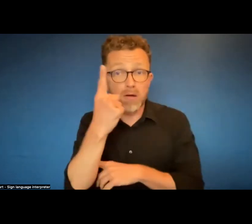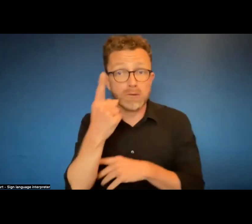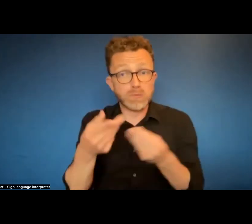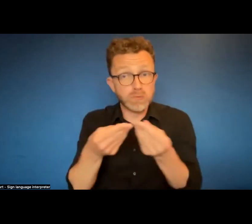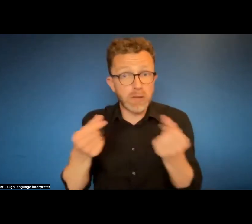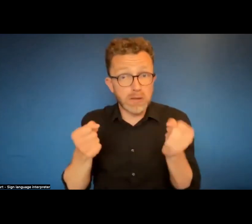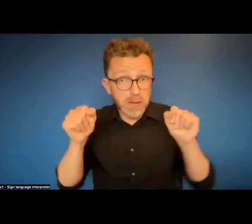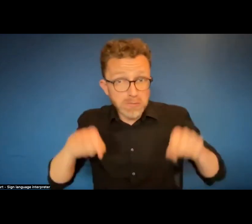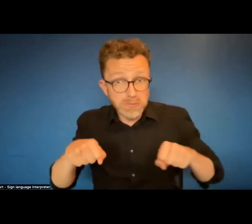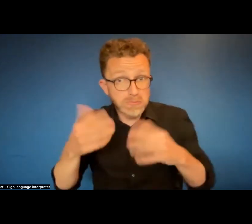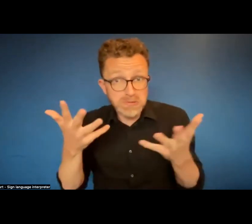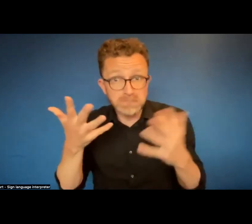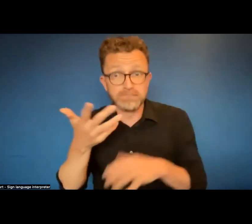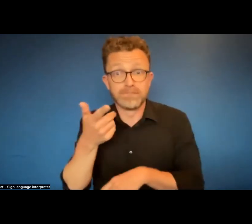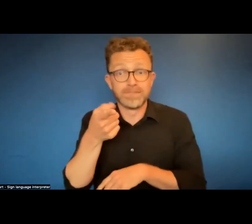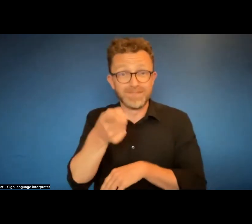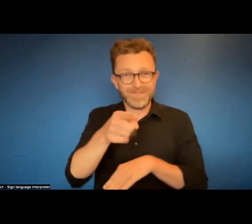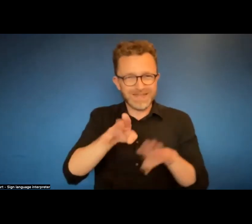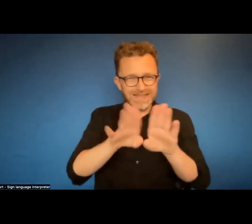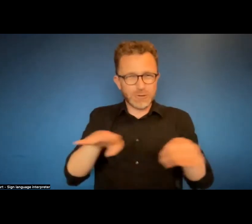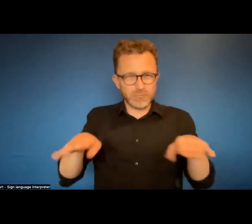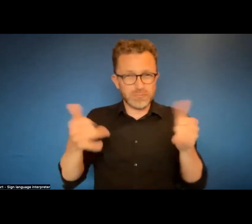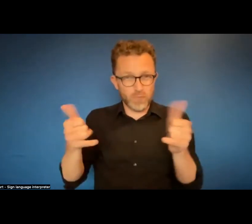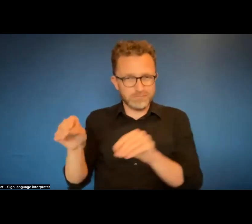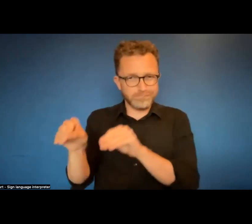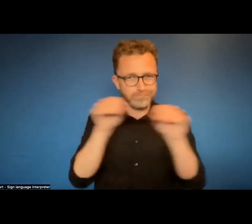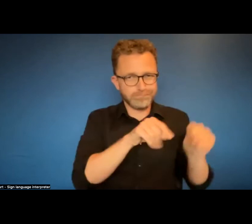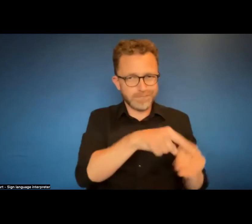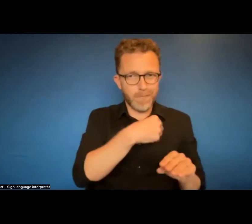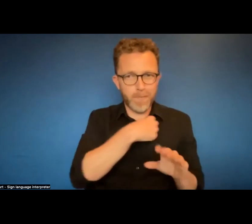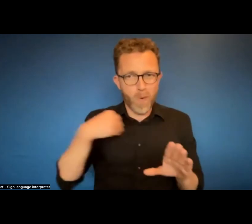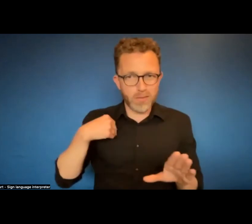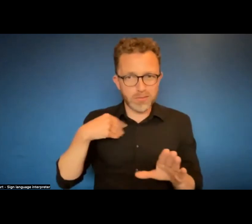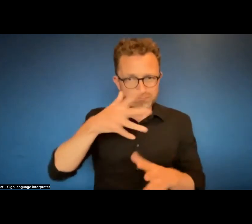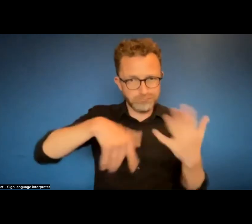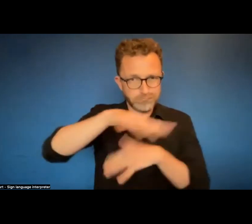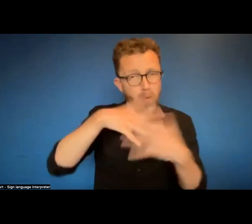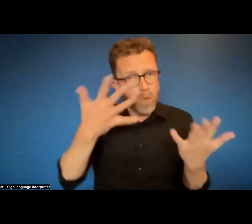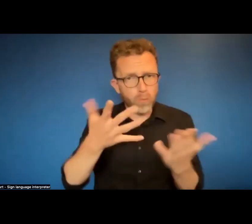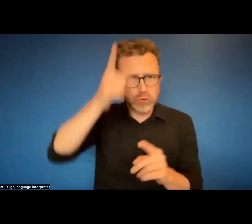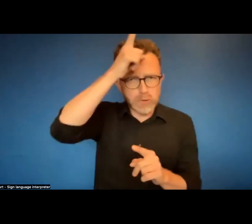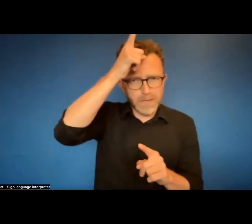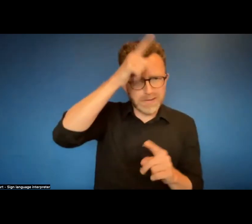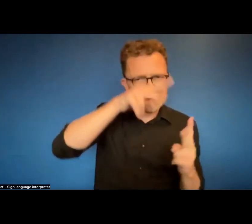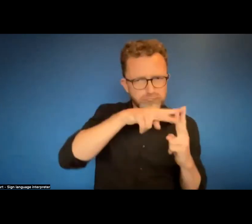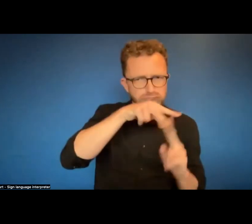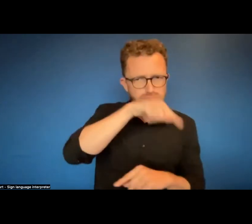Germany, civil society could make an effort to find